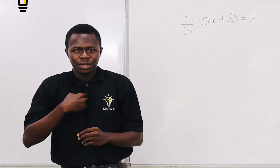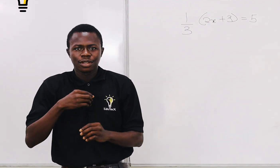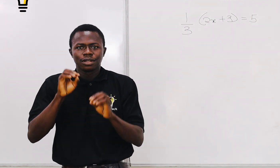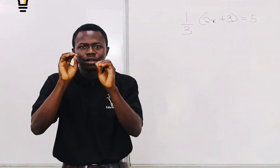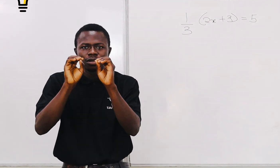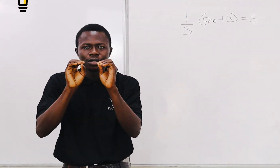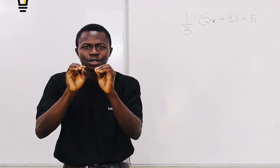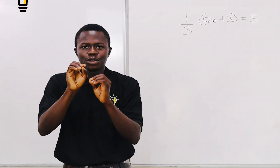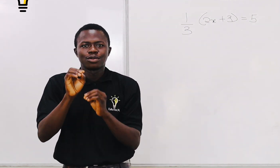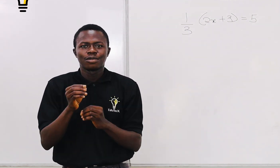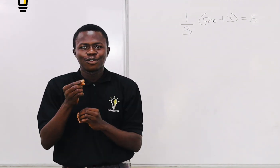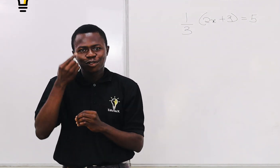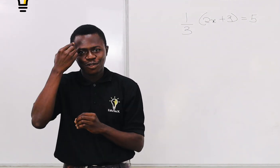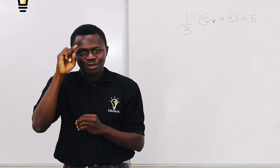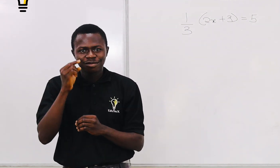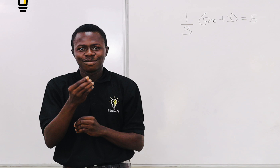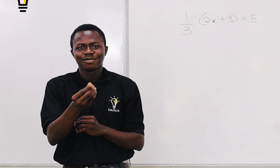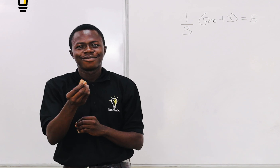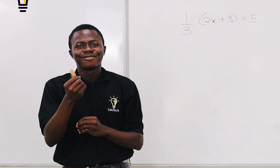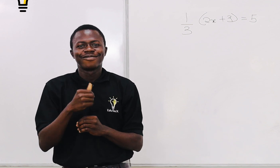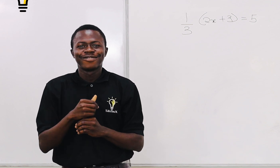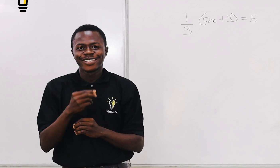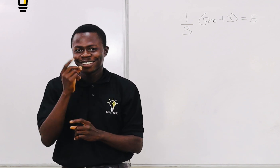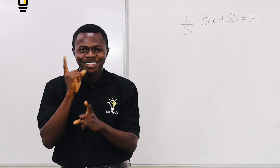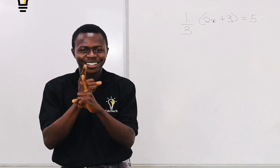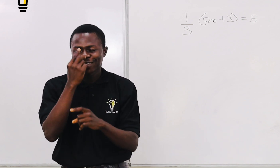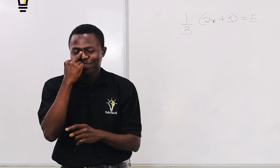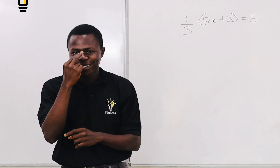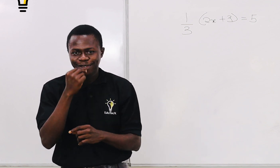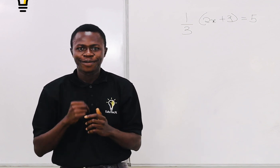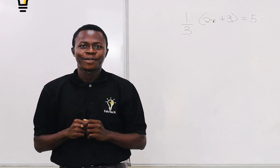So I am here to help you or guide you to solve something like that.